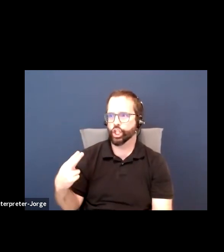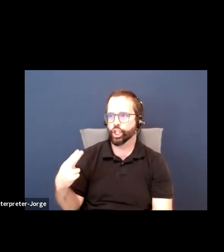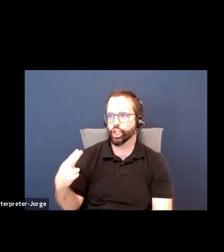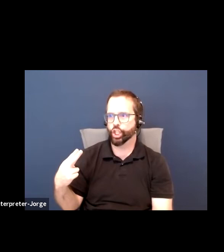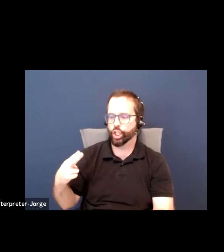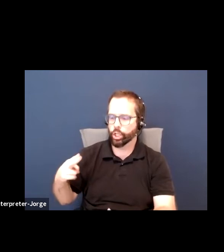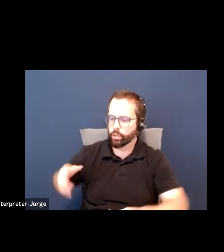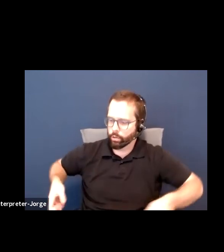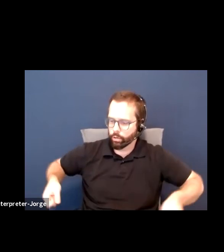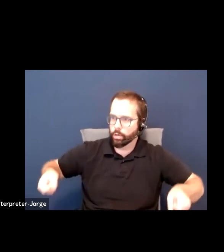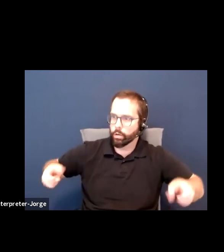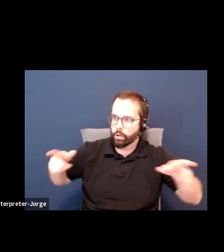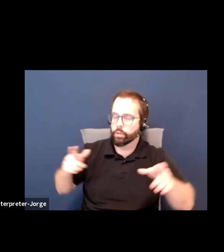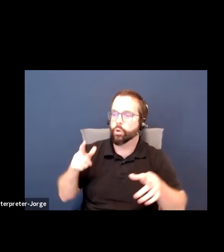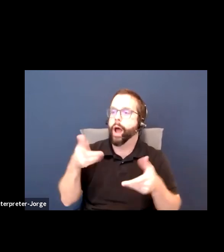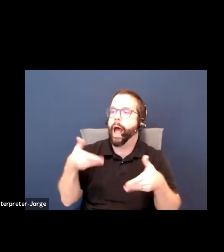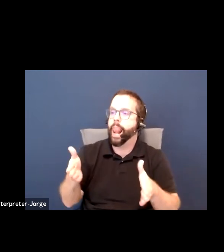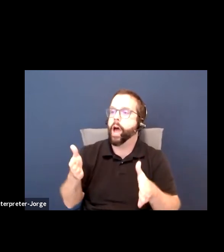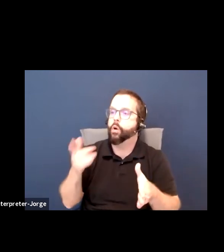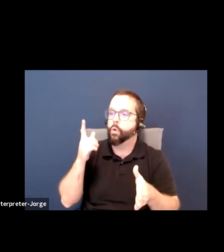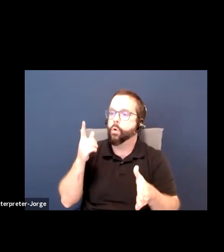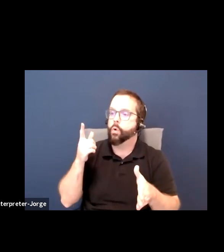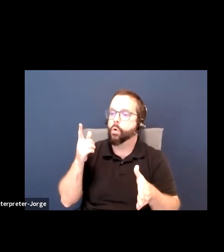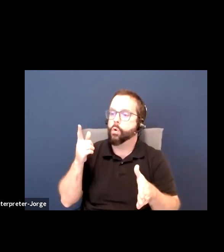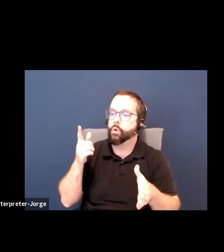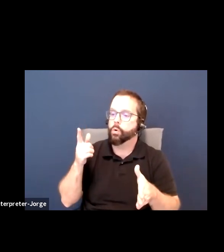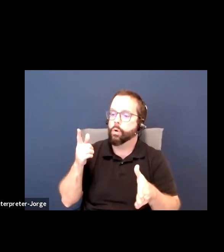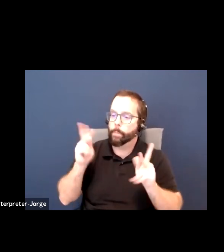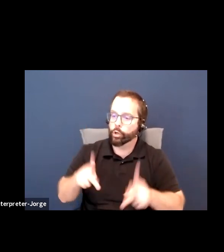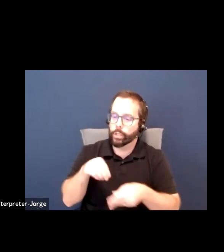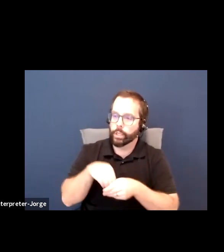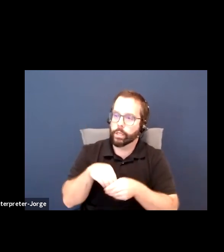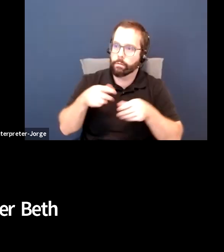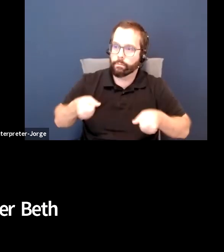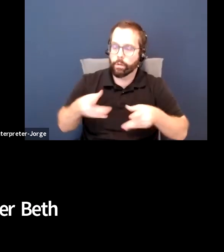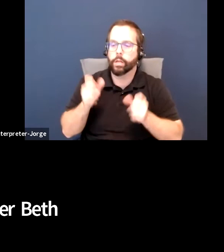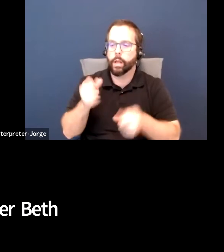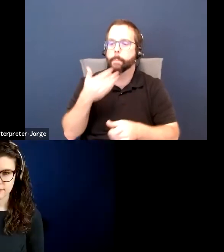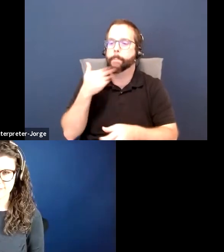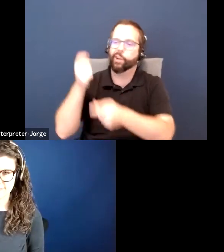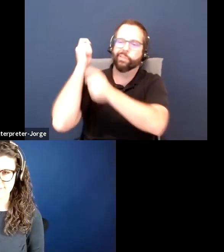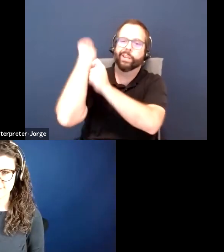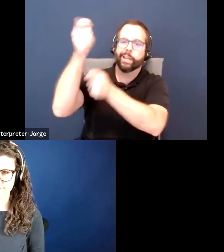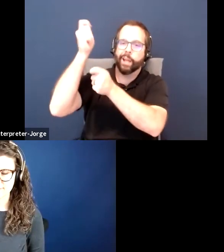wheelchair to better cast or reel a fish up over the edge.